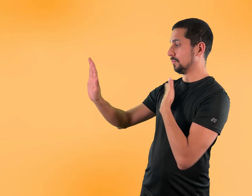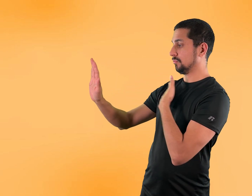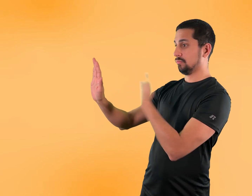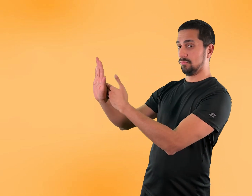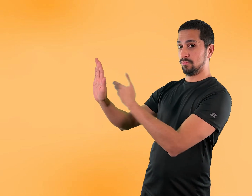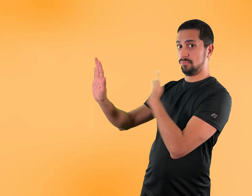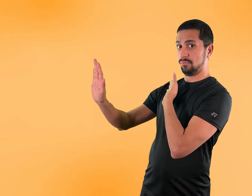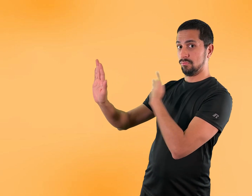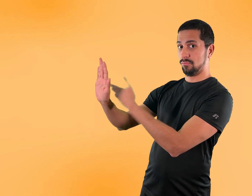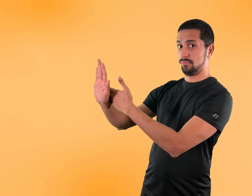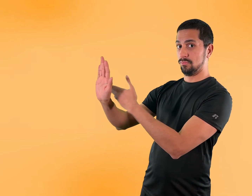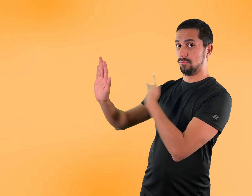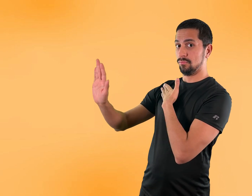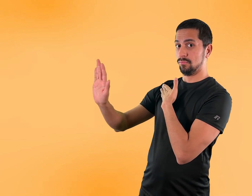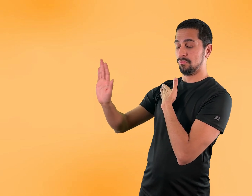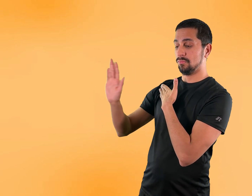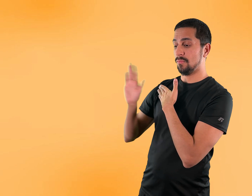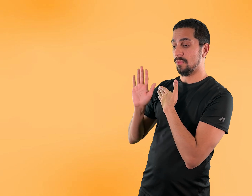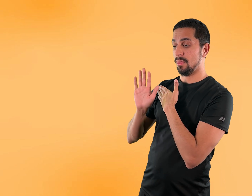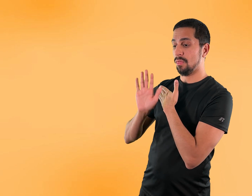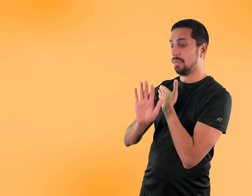should be facing away from yourself.